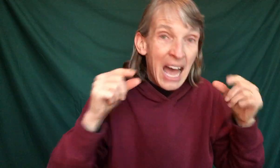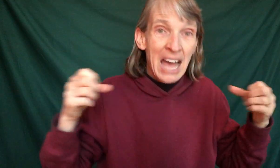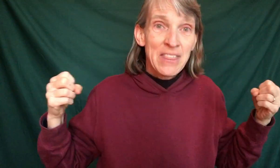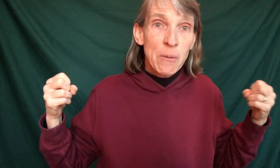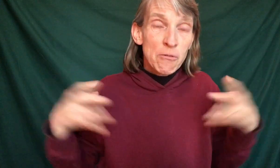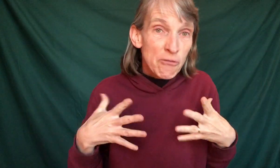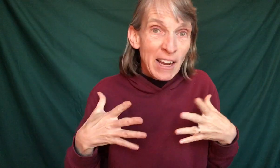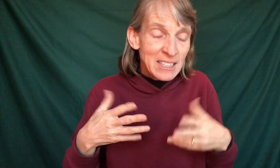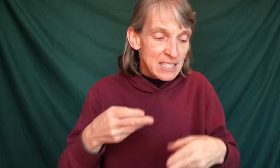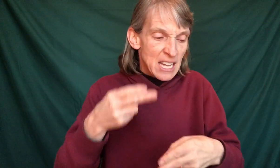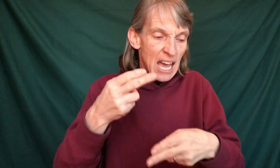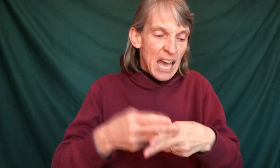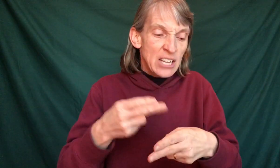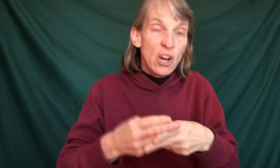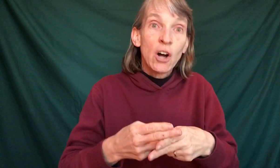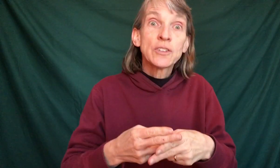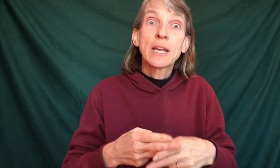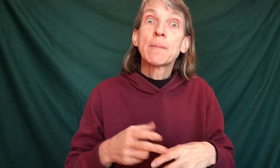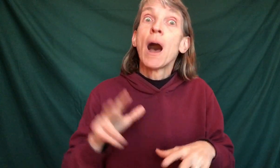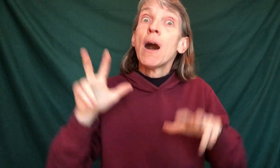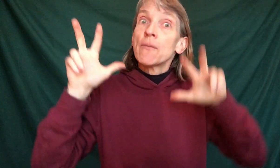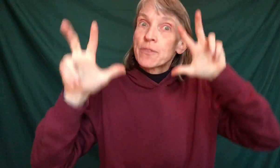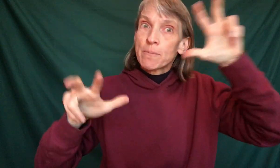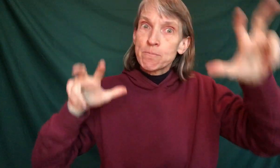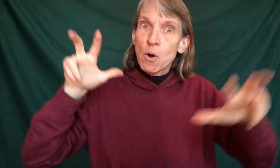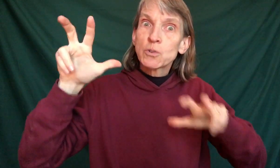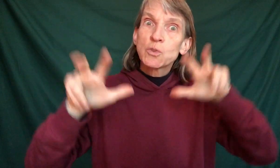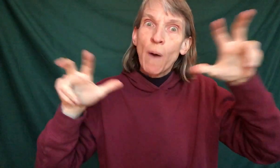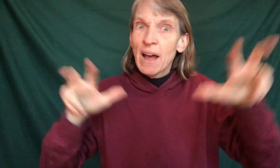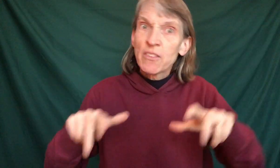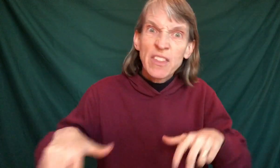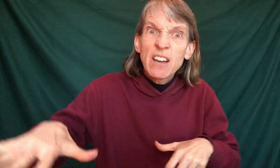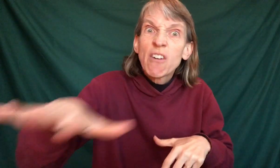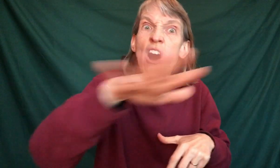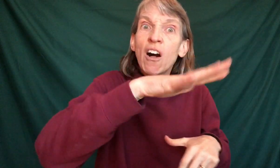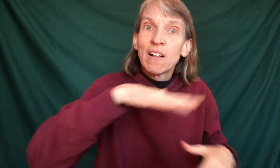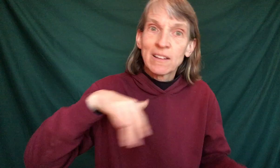And they were frightened and called him the most wild thing of all.